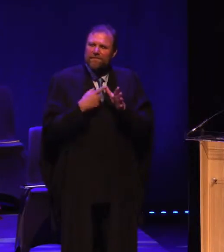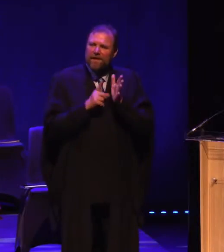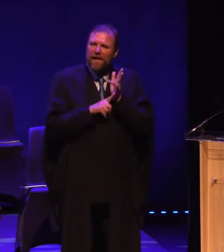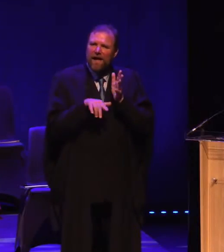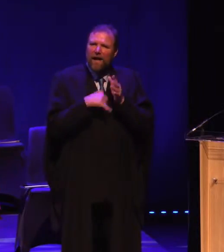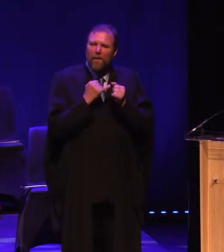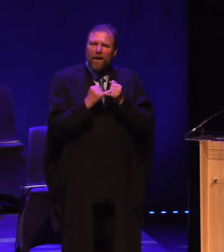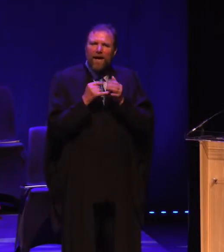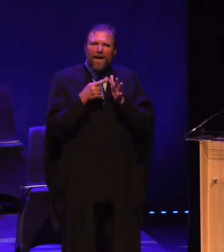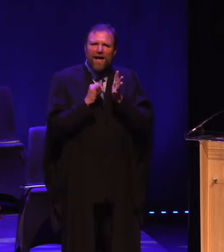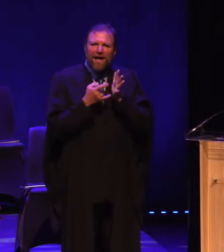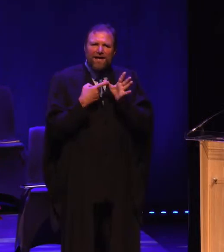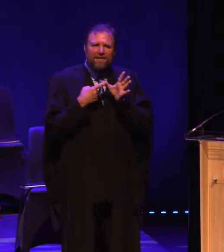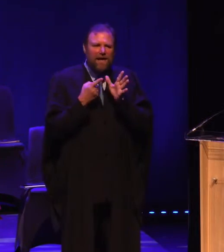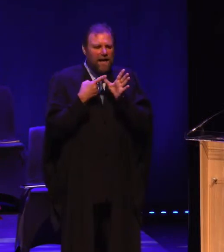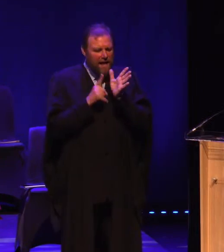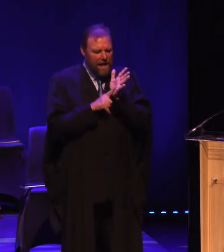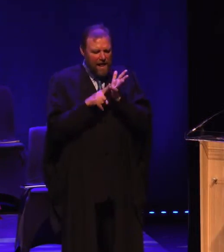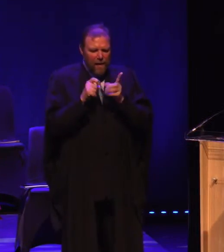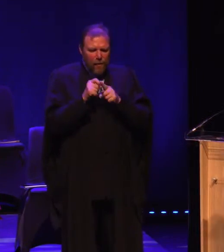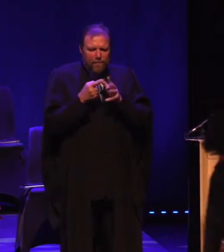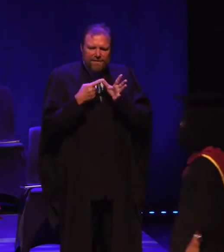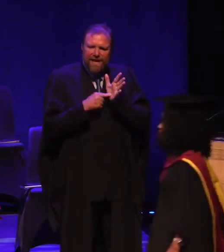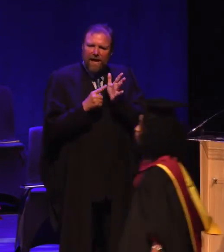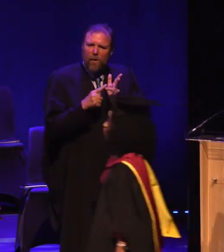Aluwatoyin Esther Elubadebo.